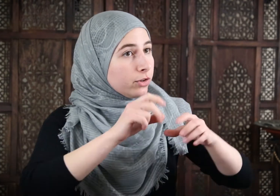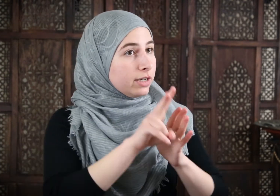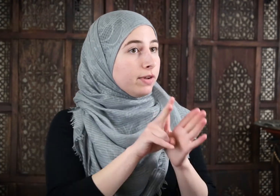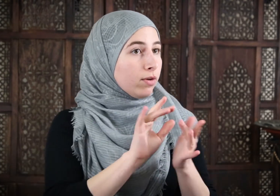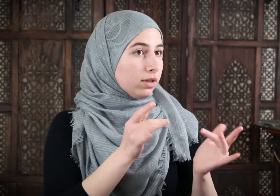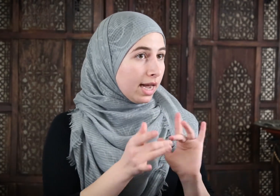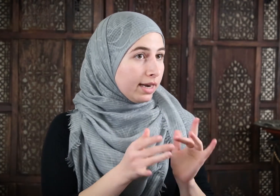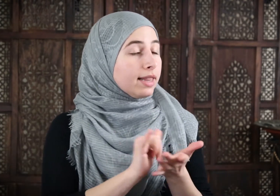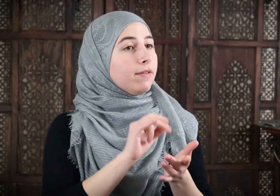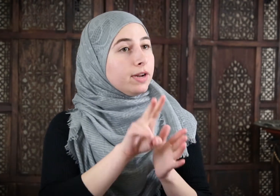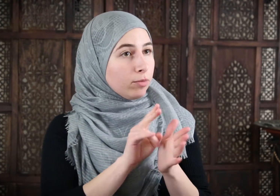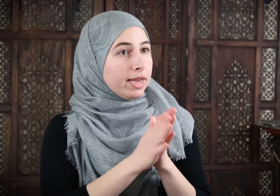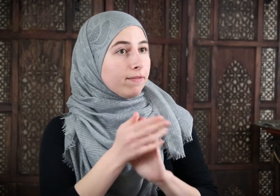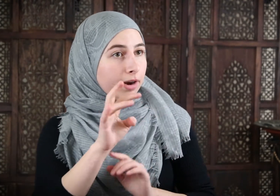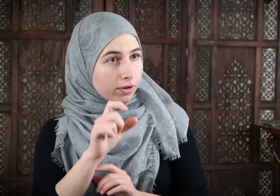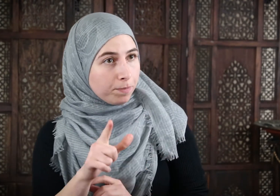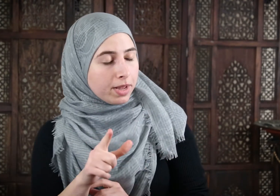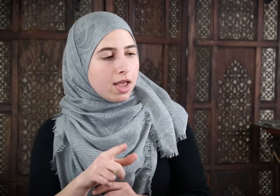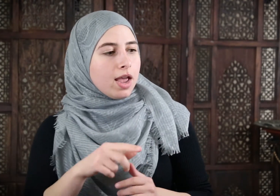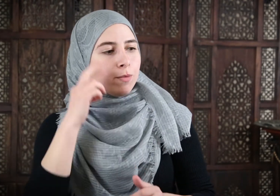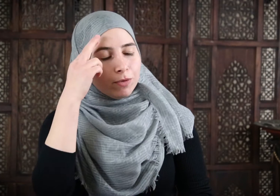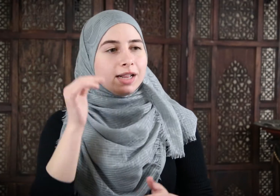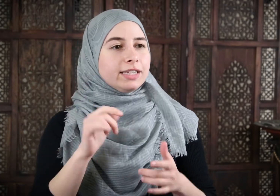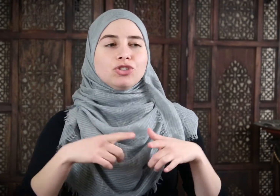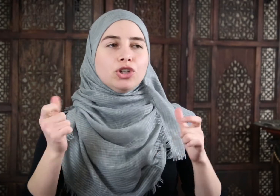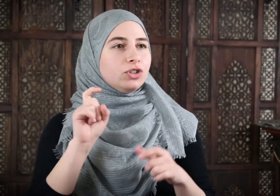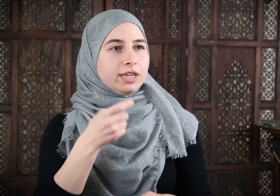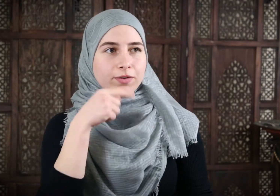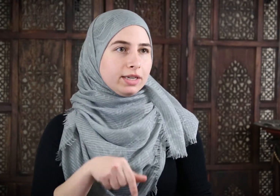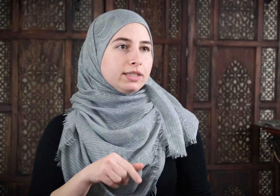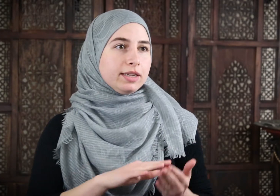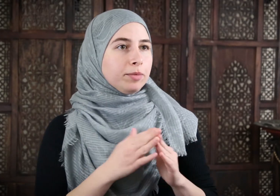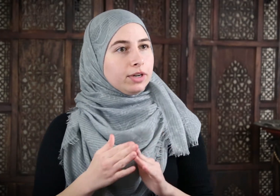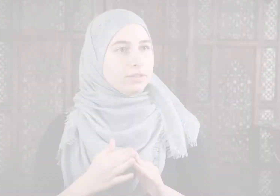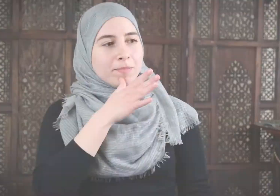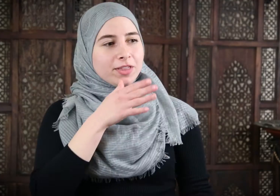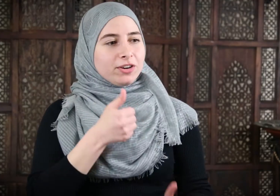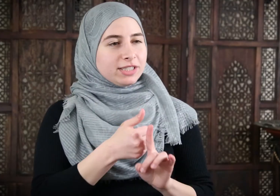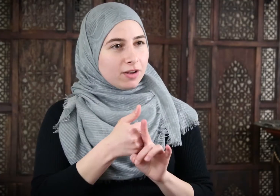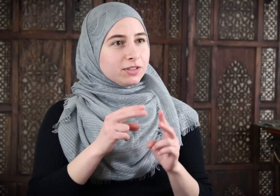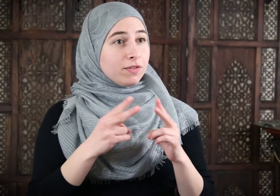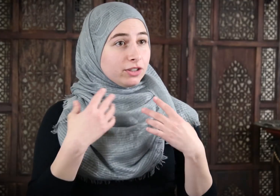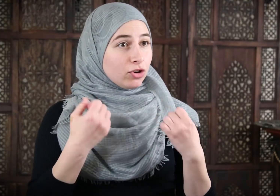posted a video online, and that video became viral. And we realized there's a huge need for this in the community. My mother herself is a very